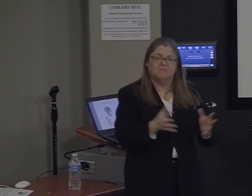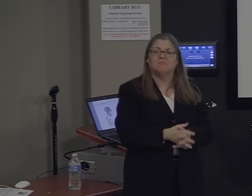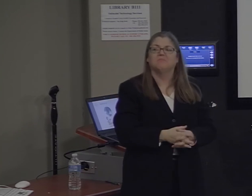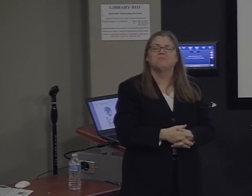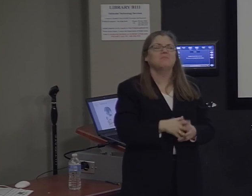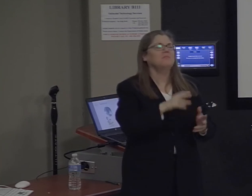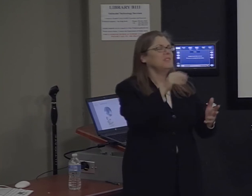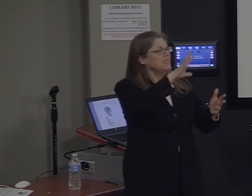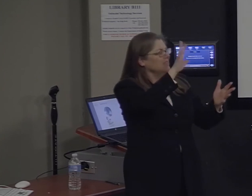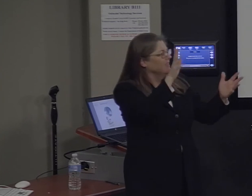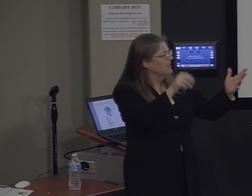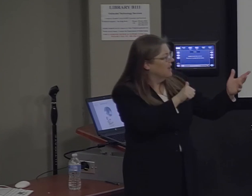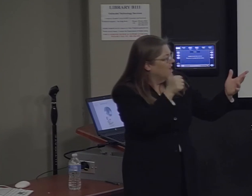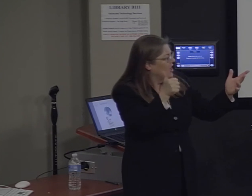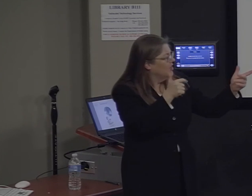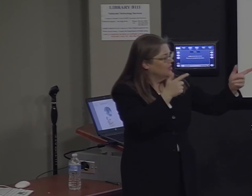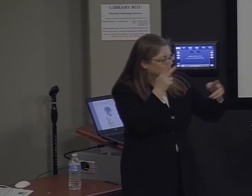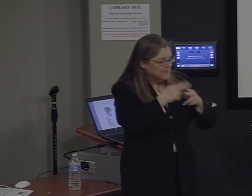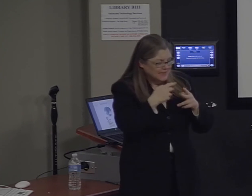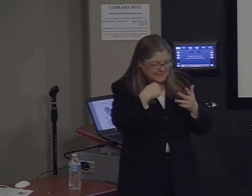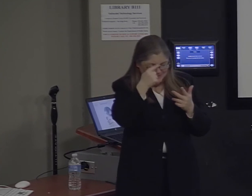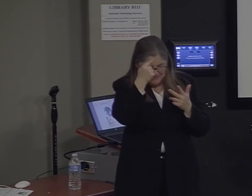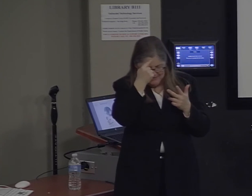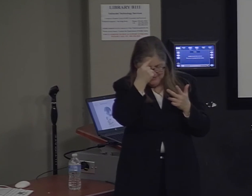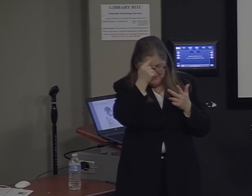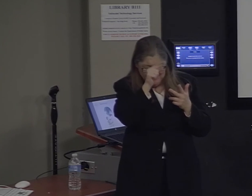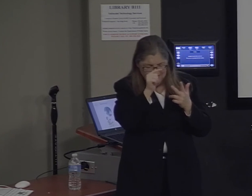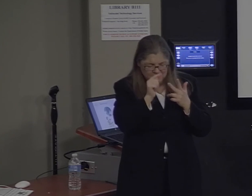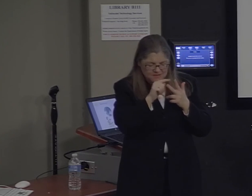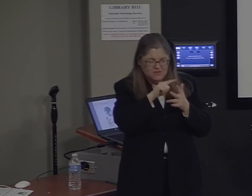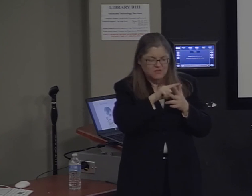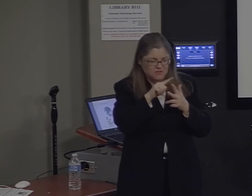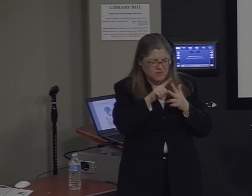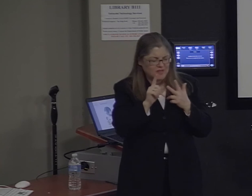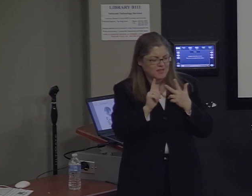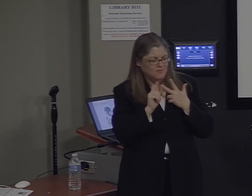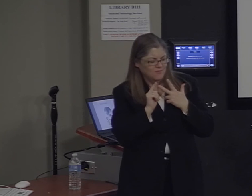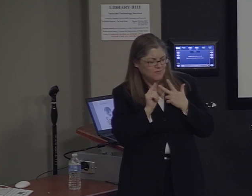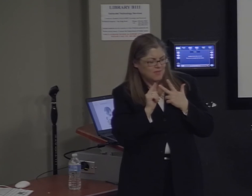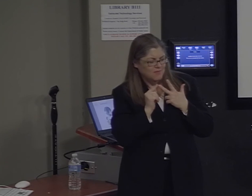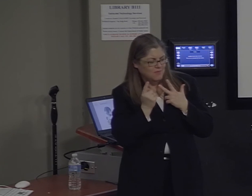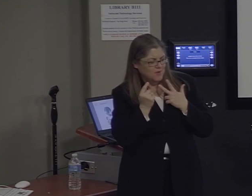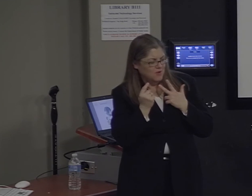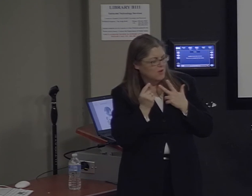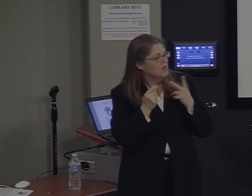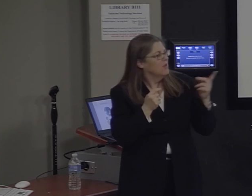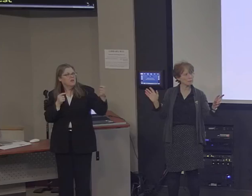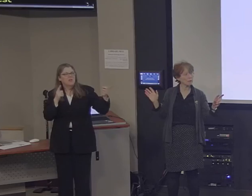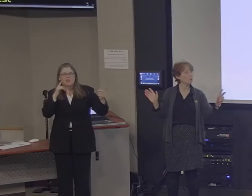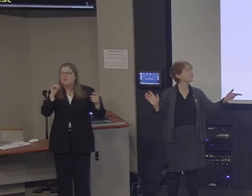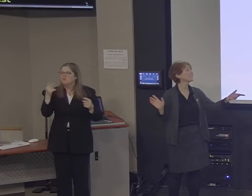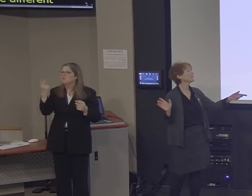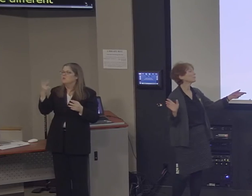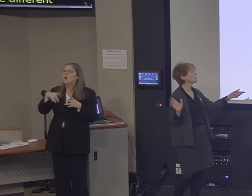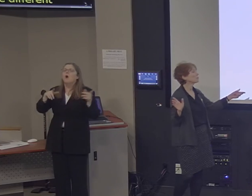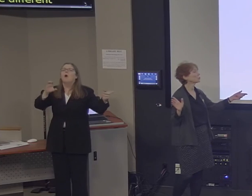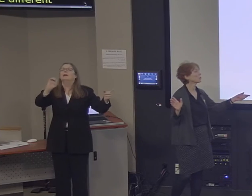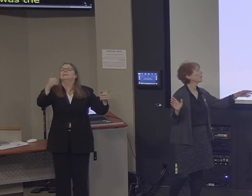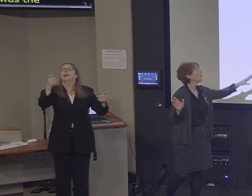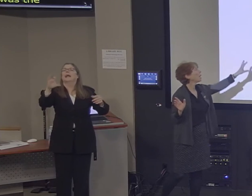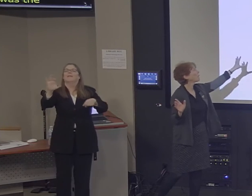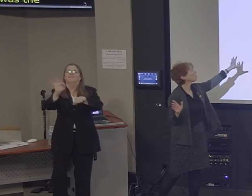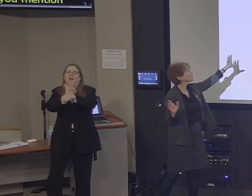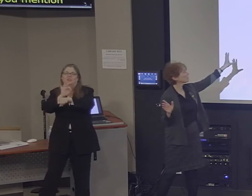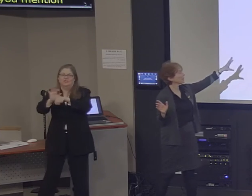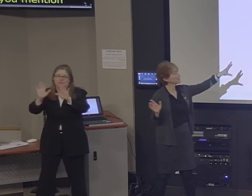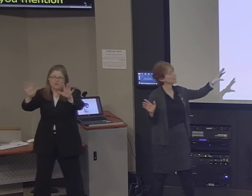And what was the other thing you mentioned? There were those two, and there was something I else. Think those are really the two. Oh, executive function. Executive